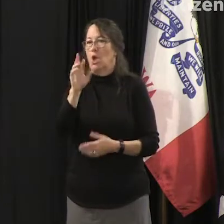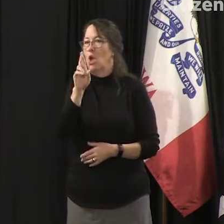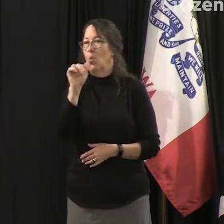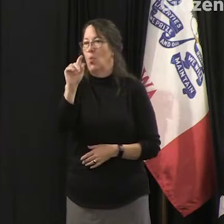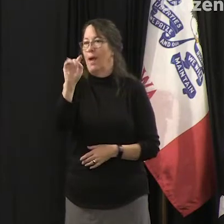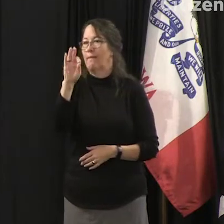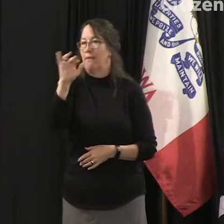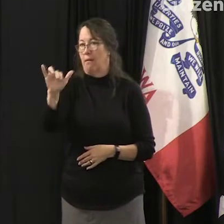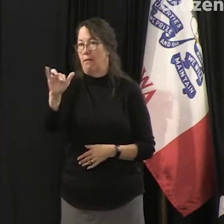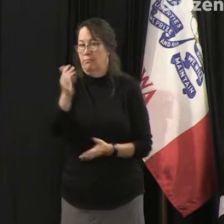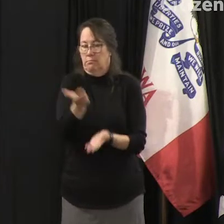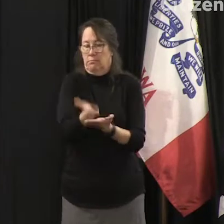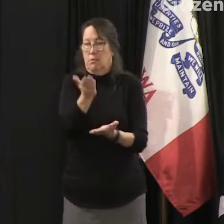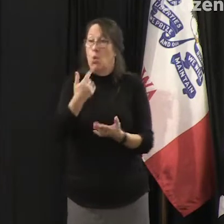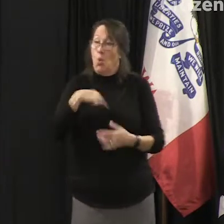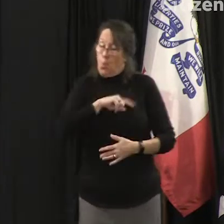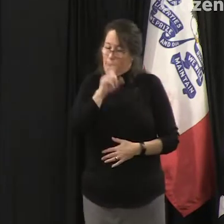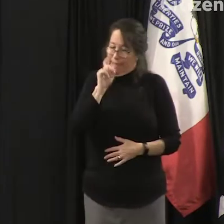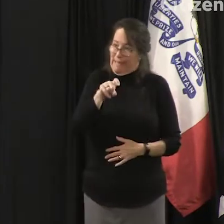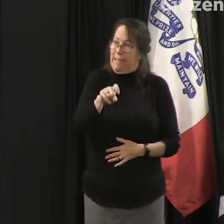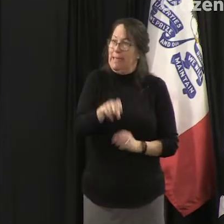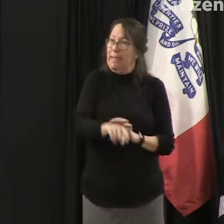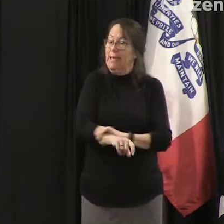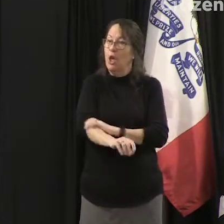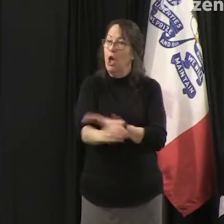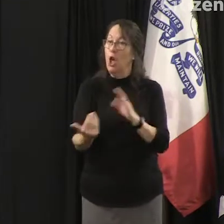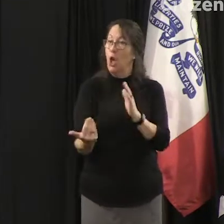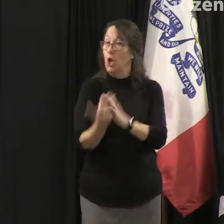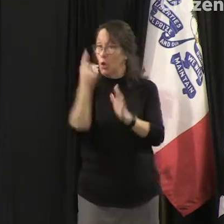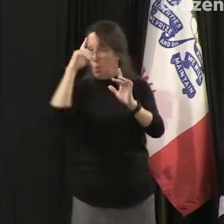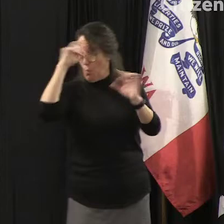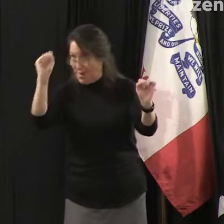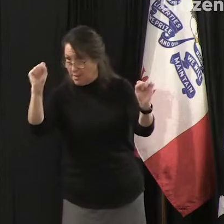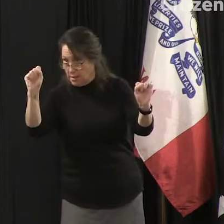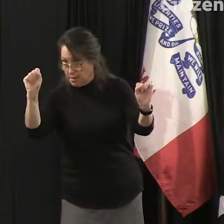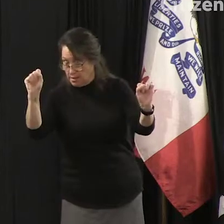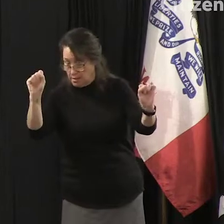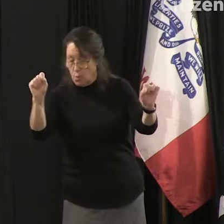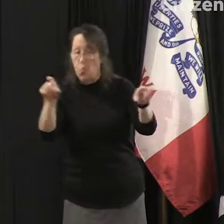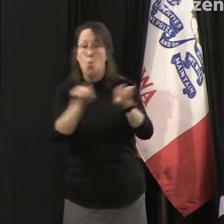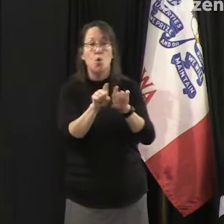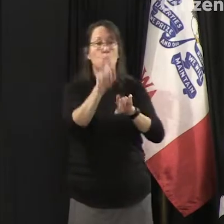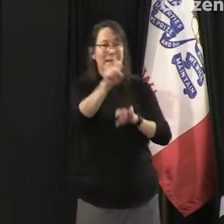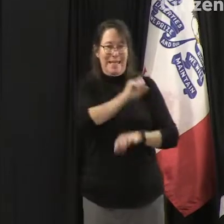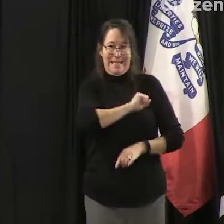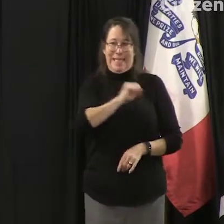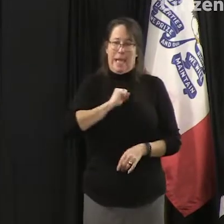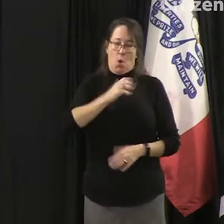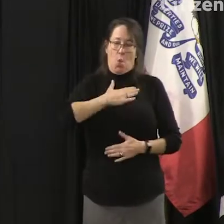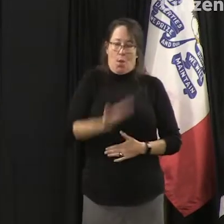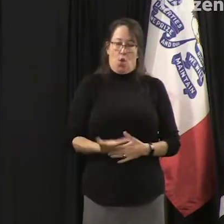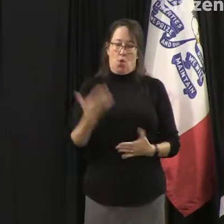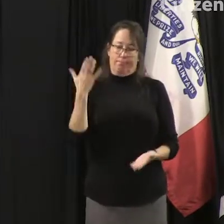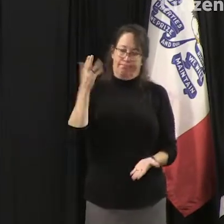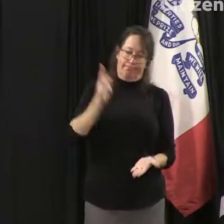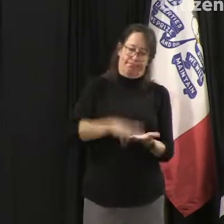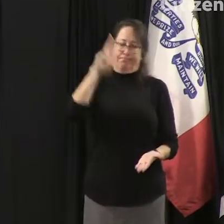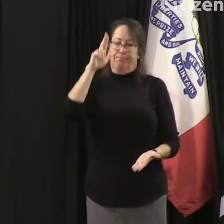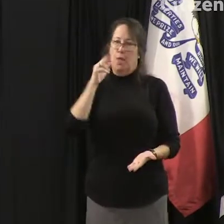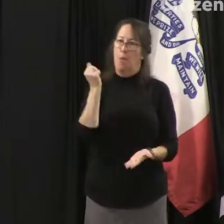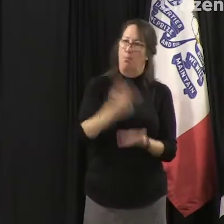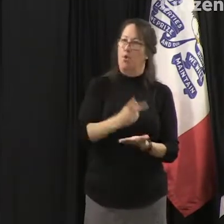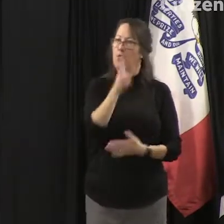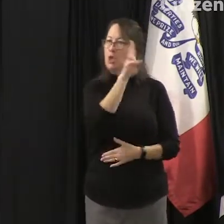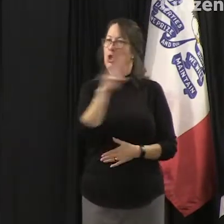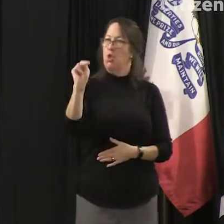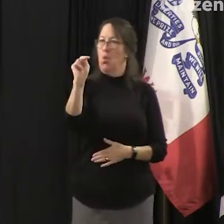And so what we need is not only a new president, we need a Senate that will ratify the United